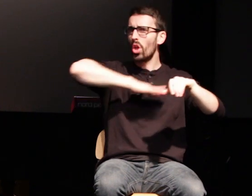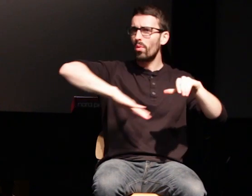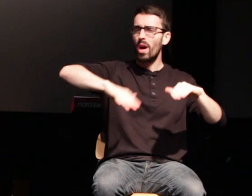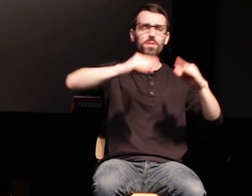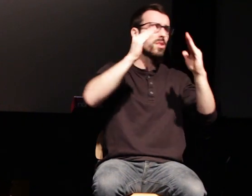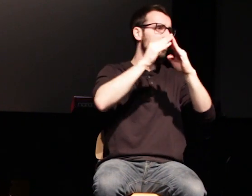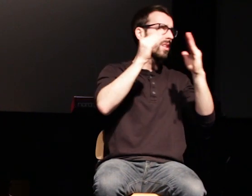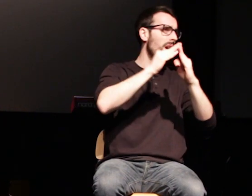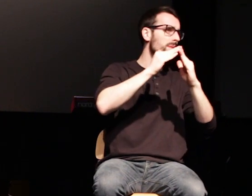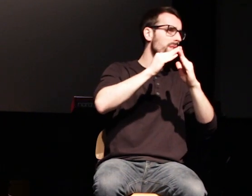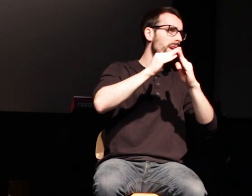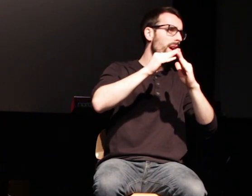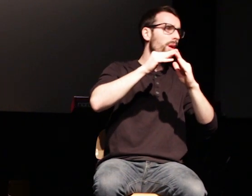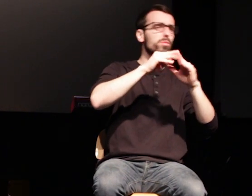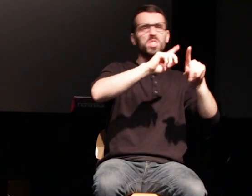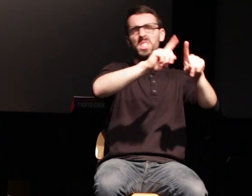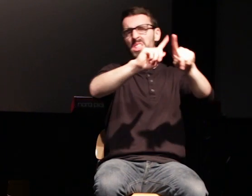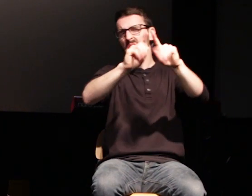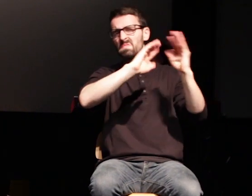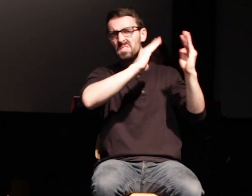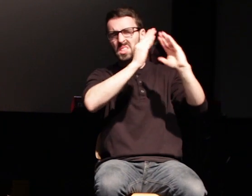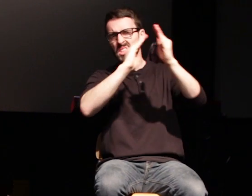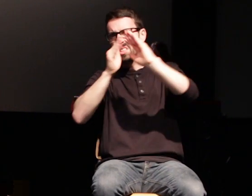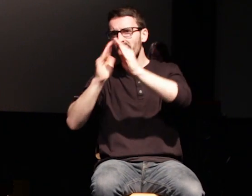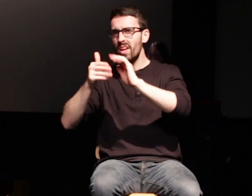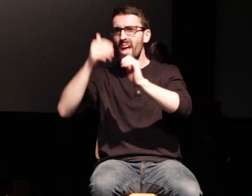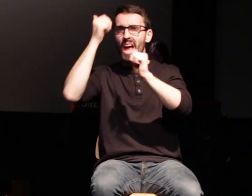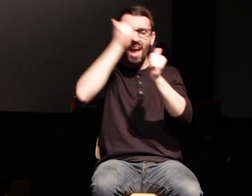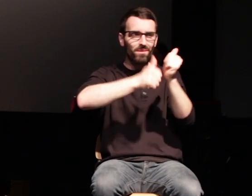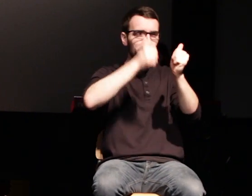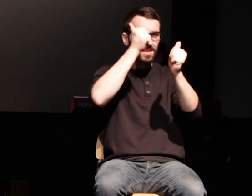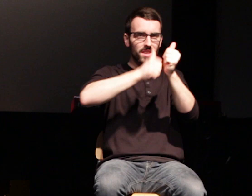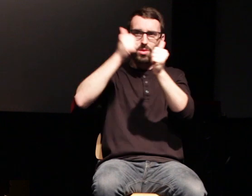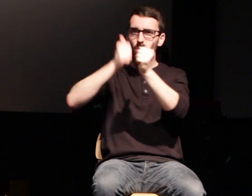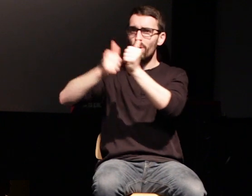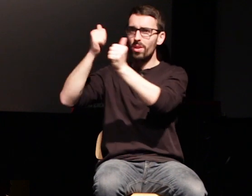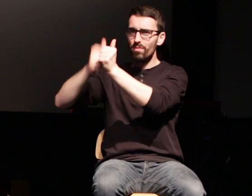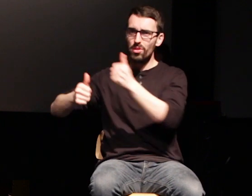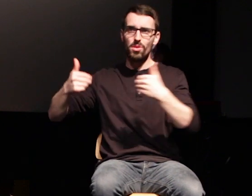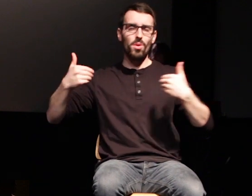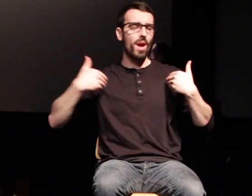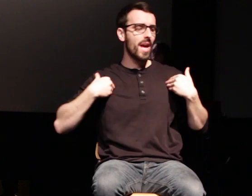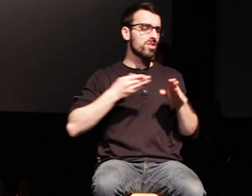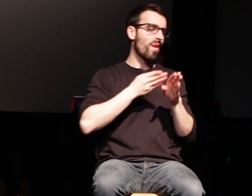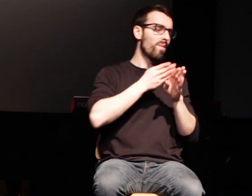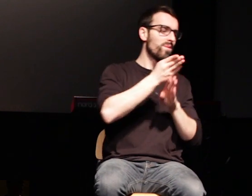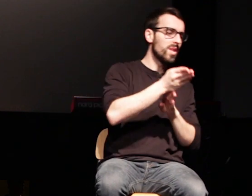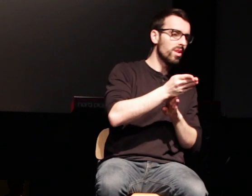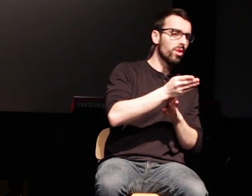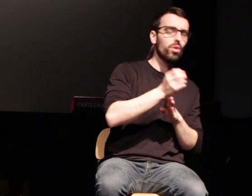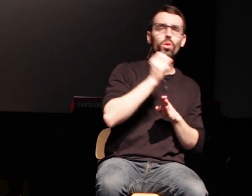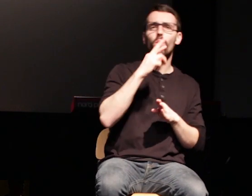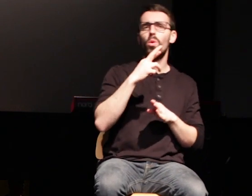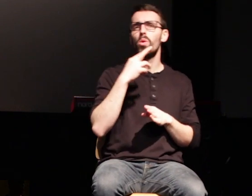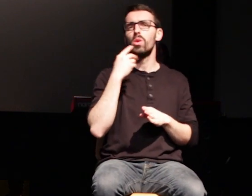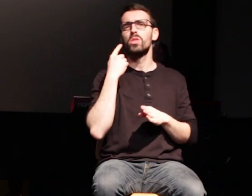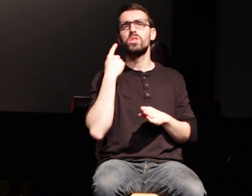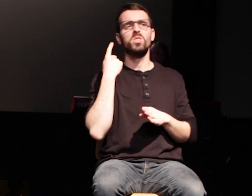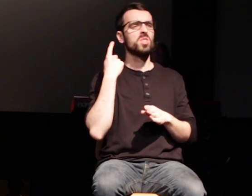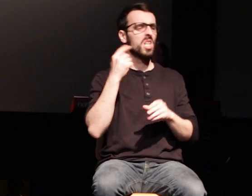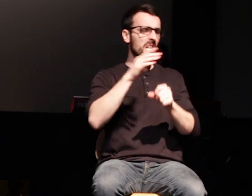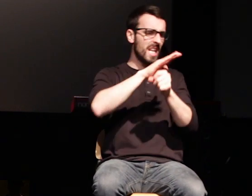rural communities. Every single one of you has a field and a context to which you have been